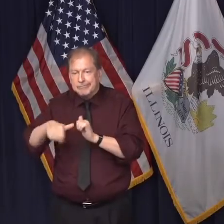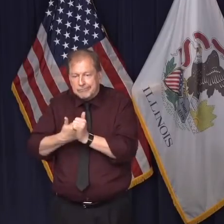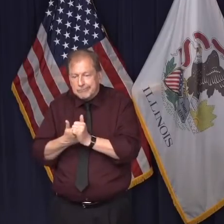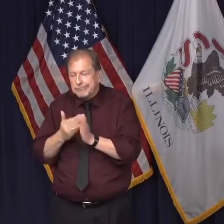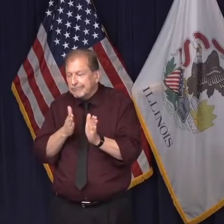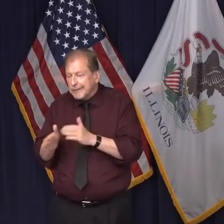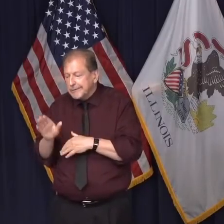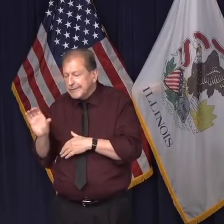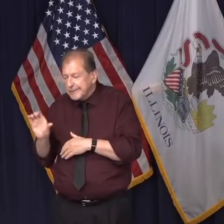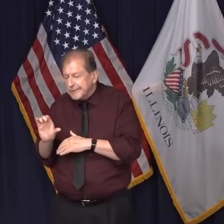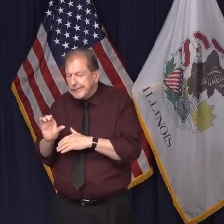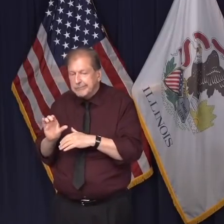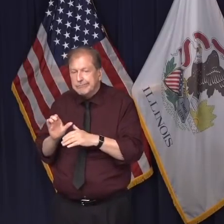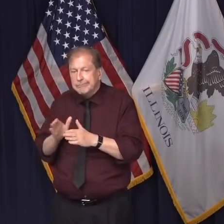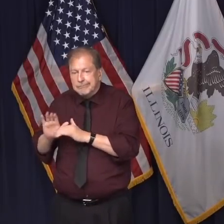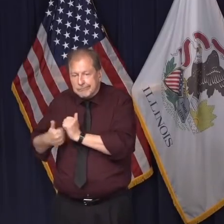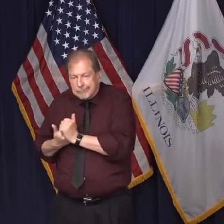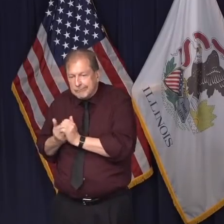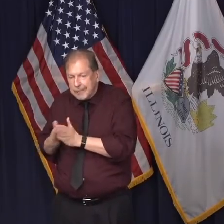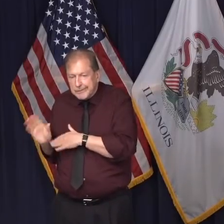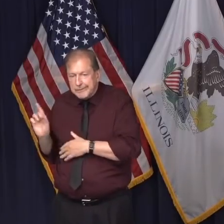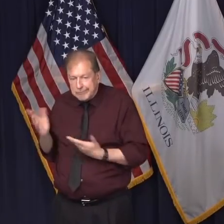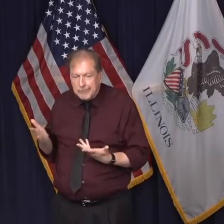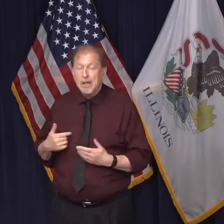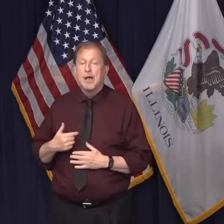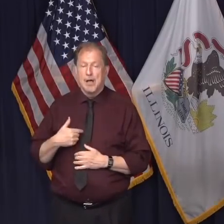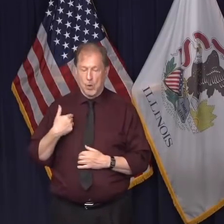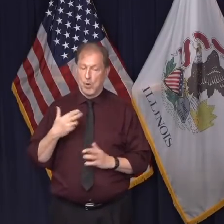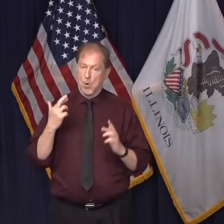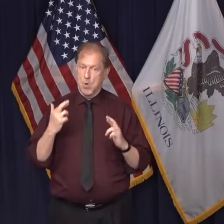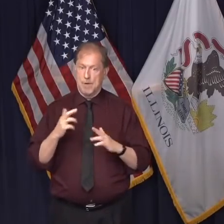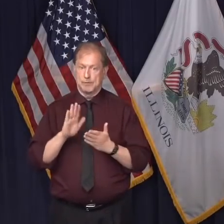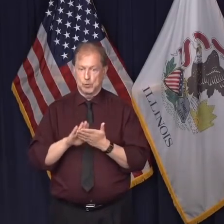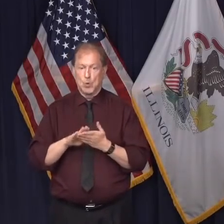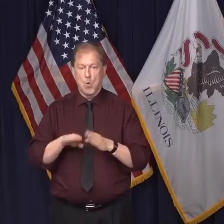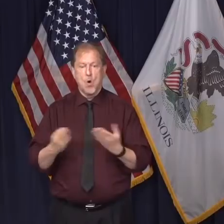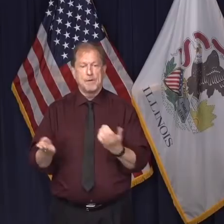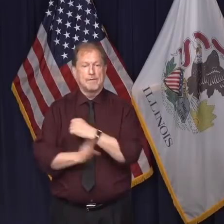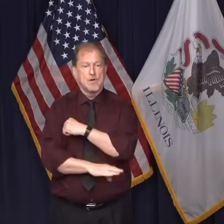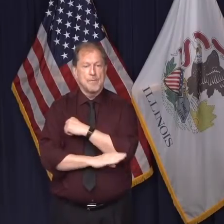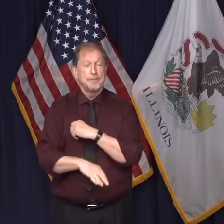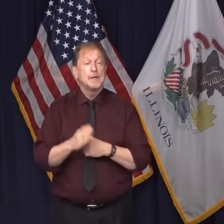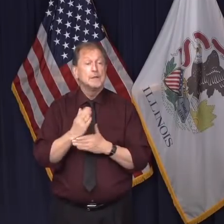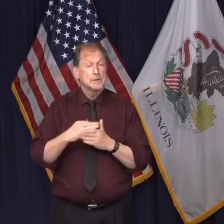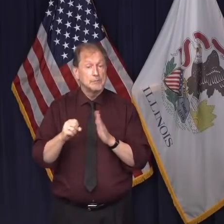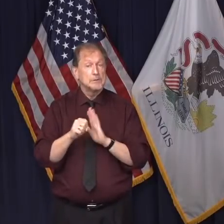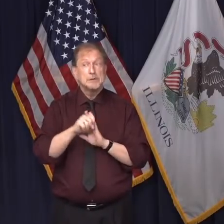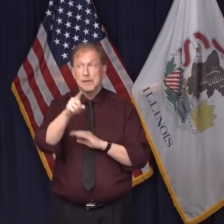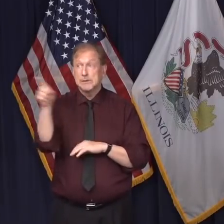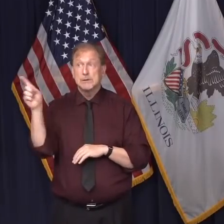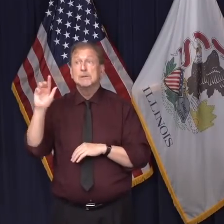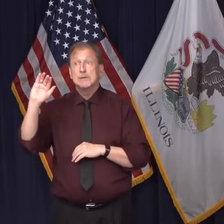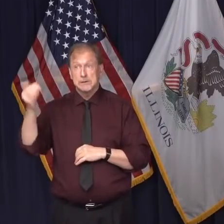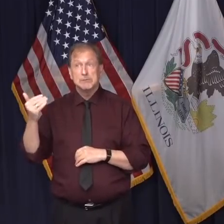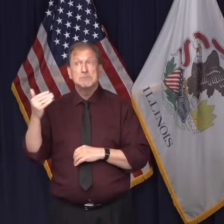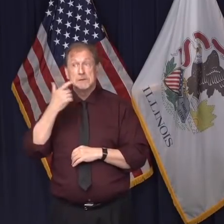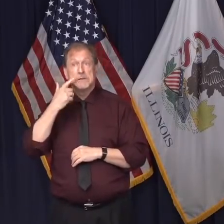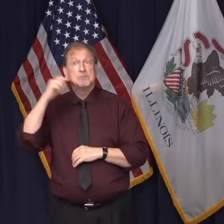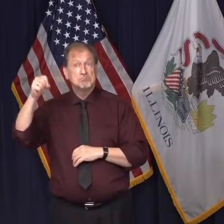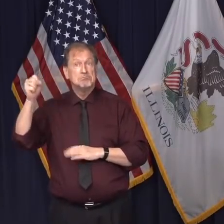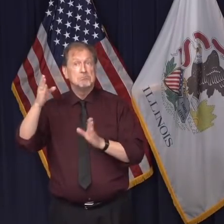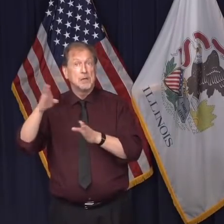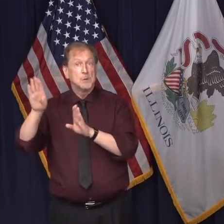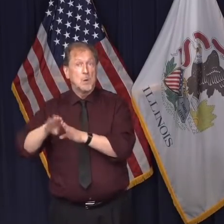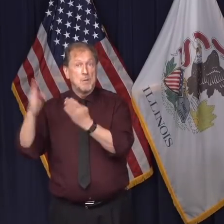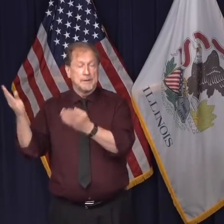in school in the fall, and I know some schools have already chosen across the nation. Some states have chosen to do that. Some are in the position that we